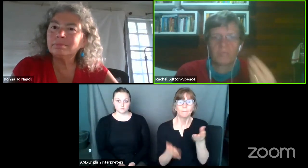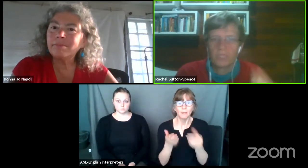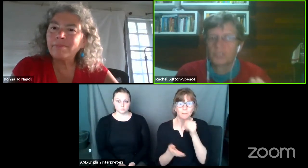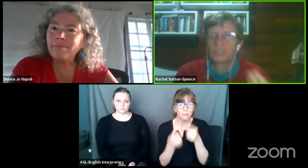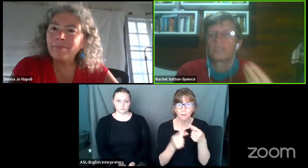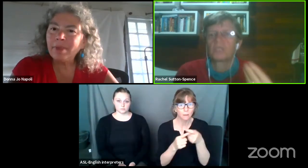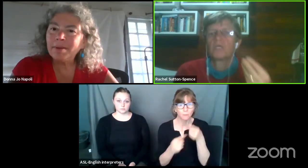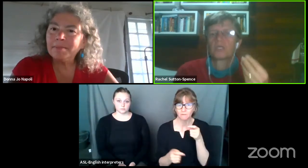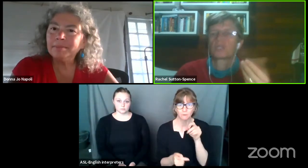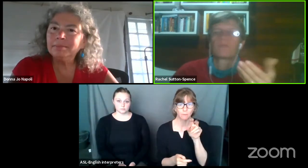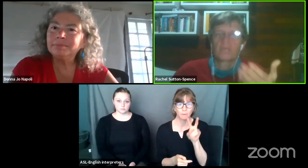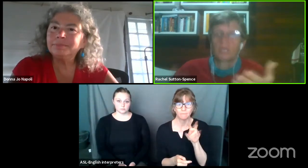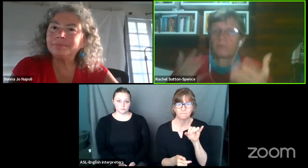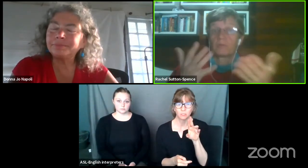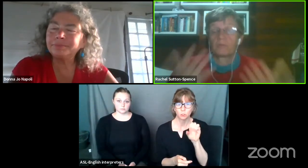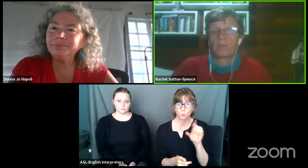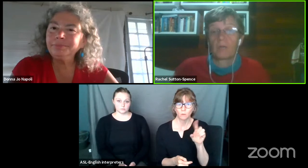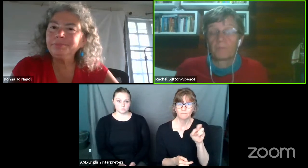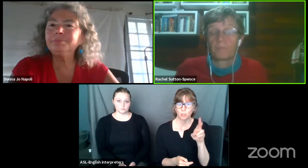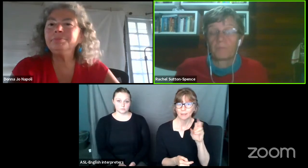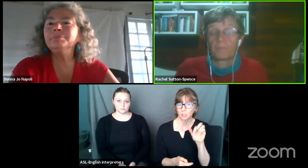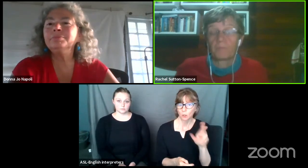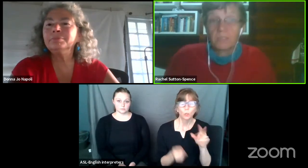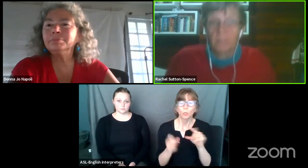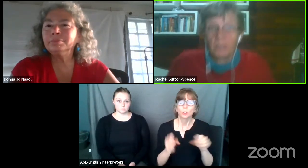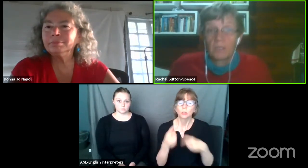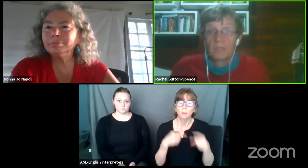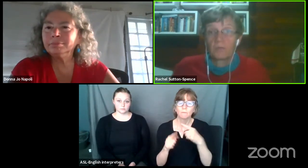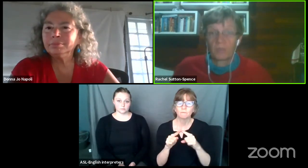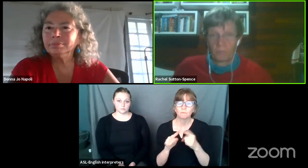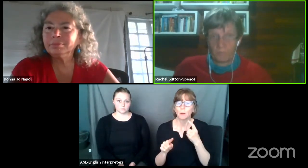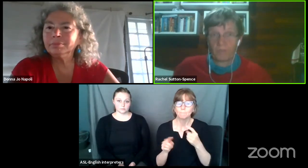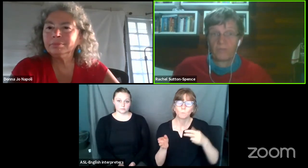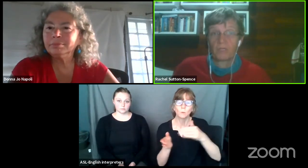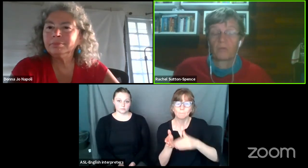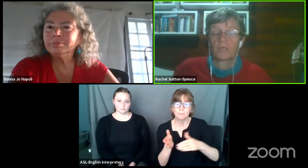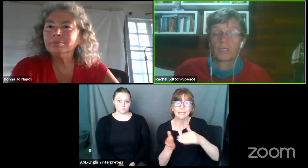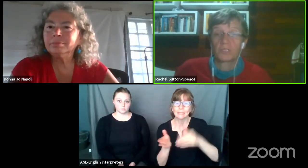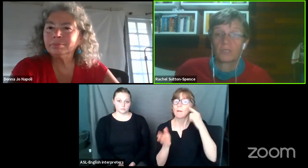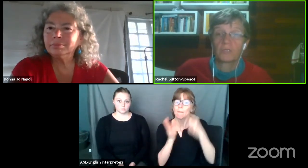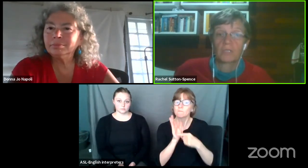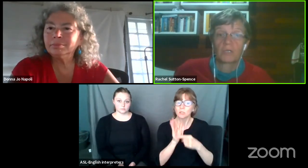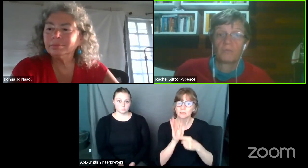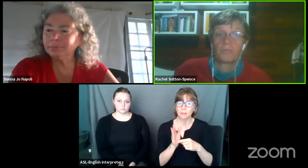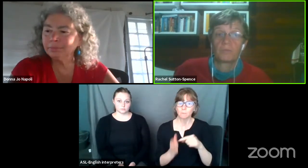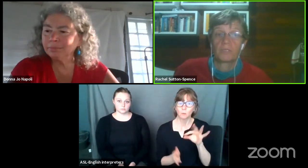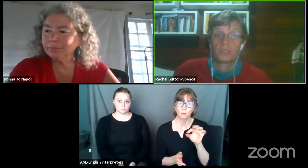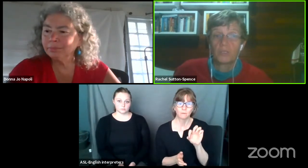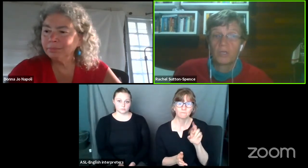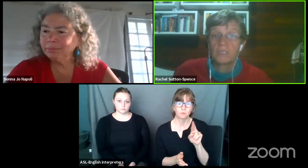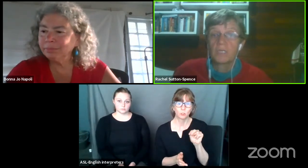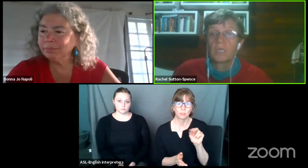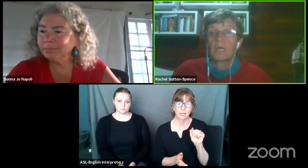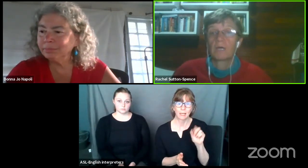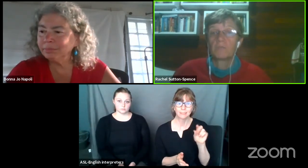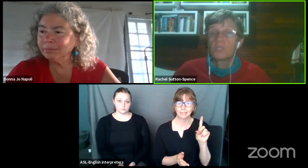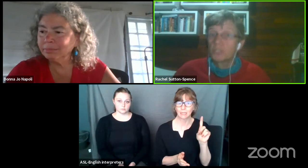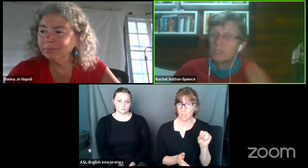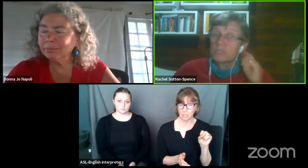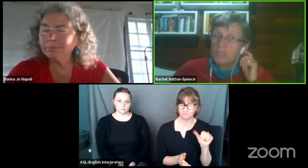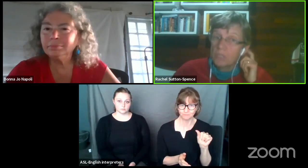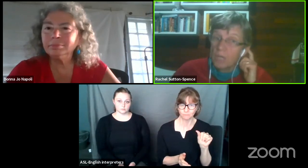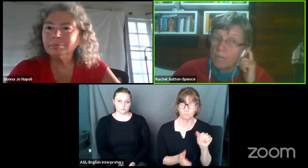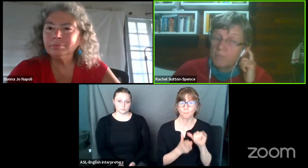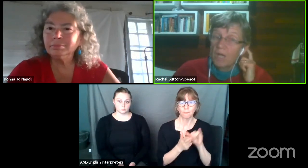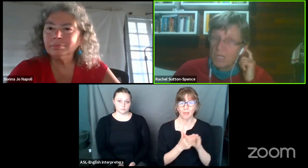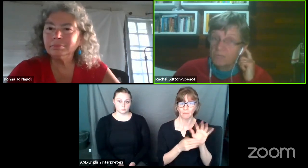through repetition. So, for example, Fernanda, the video that I showed that I hope people enjoyed, she